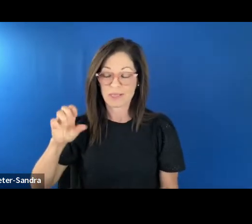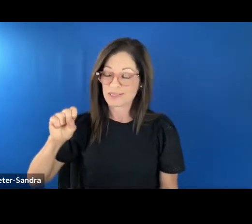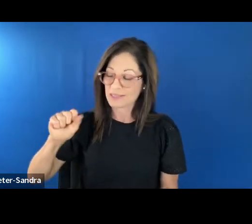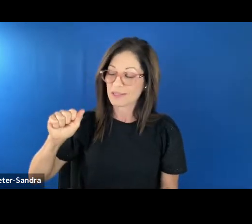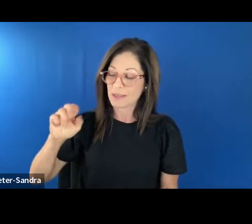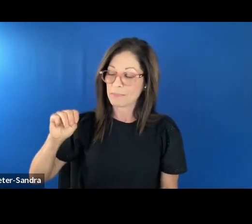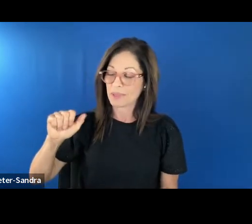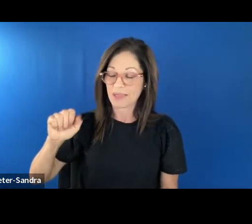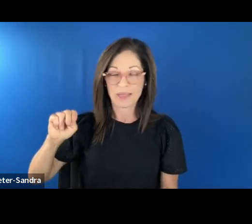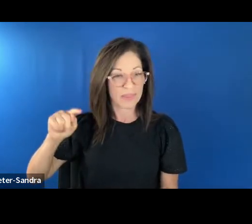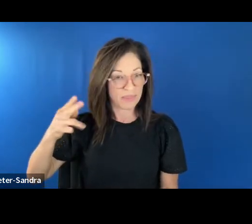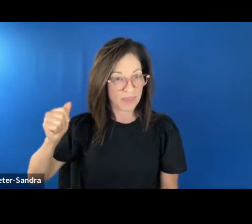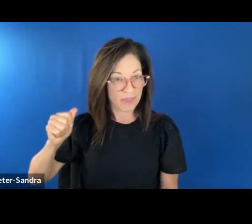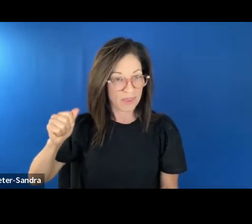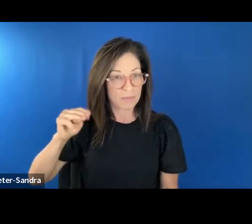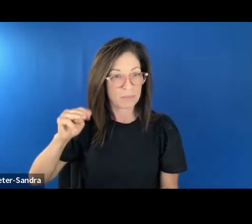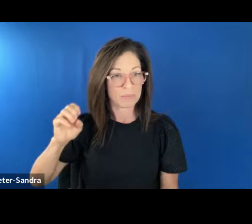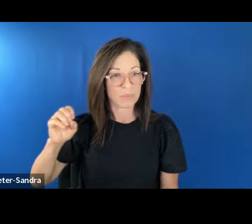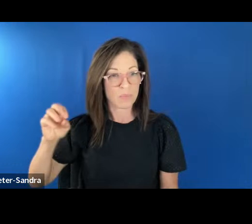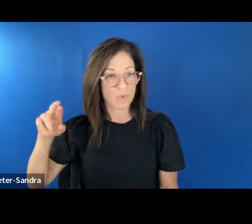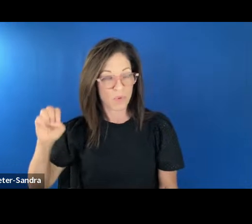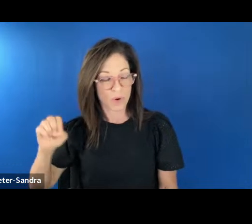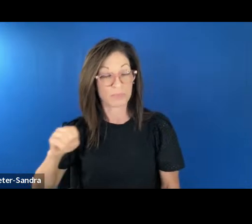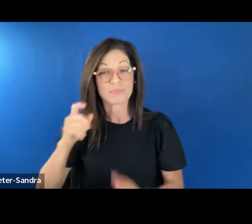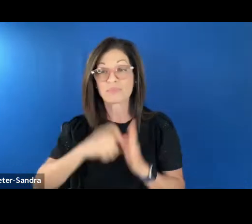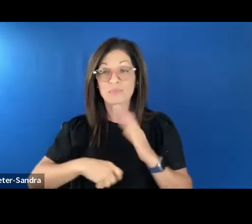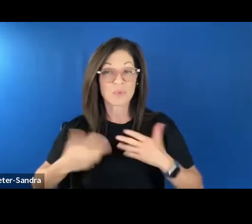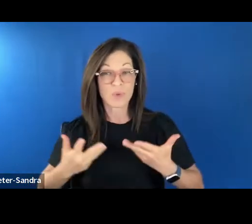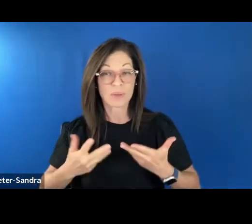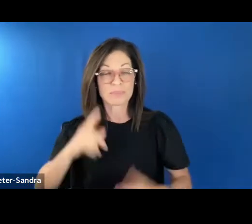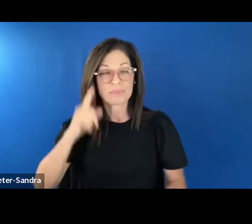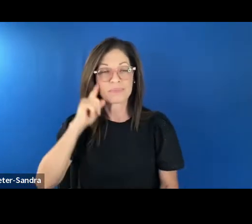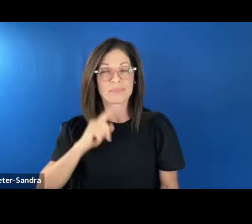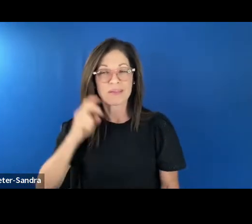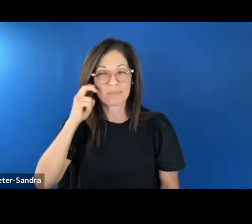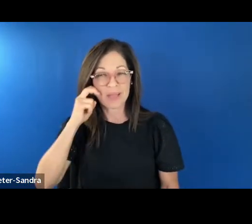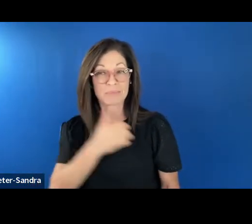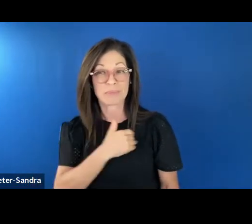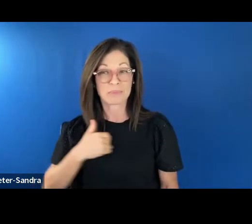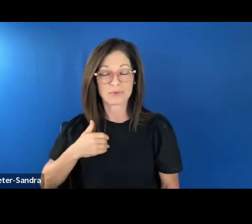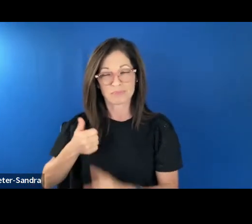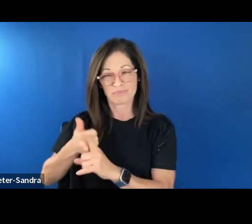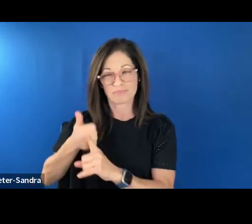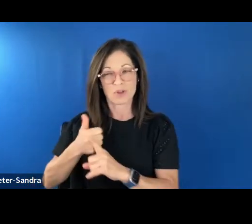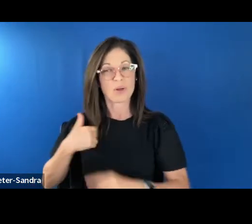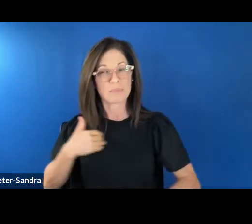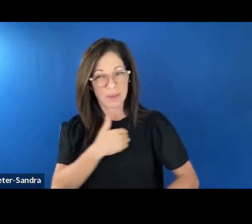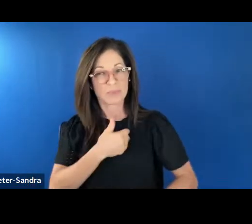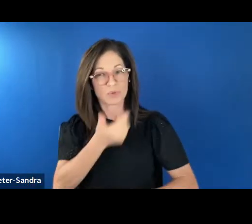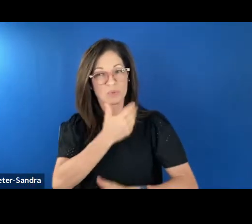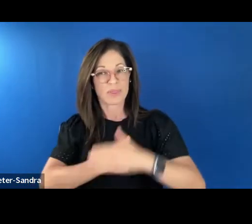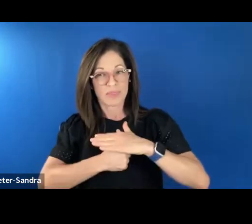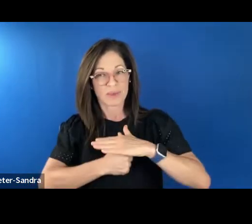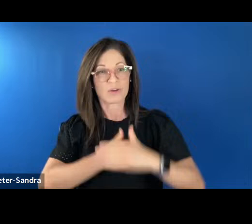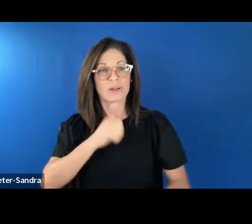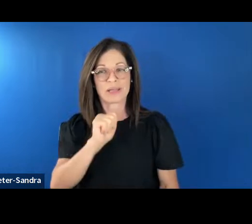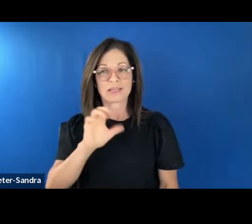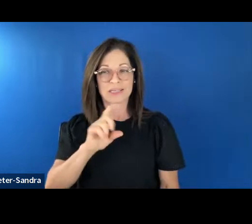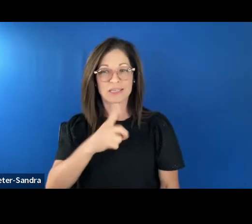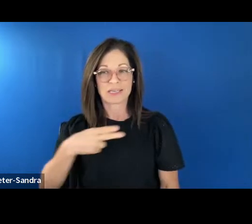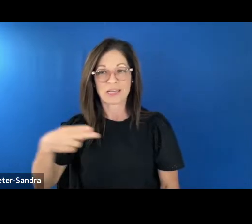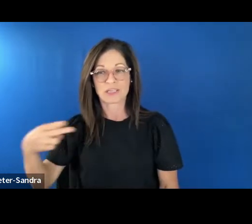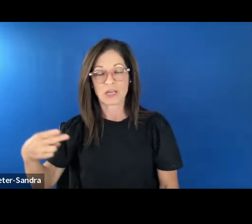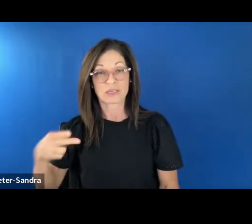Written comments are as follows. Deafblind members are members under ACDHH. Therefore, they are